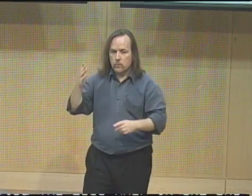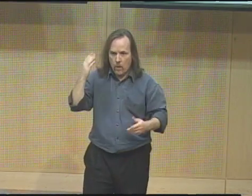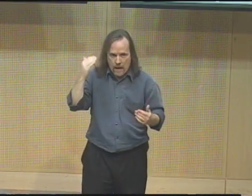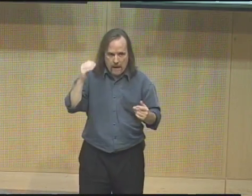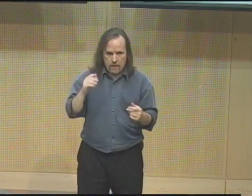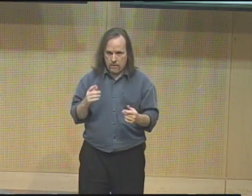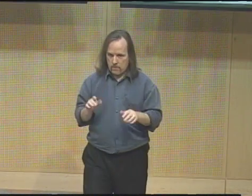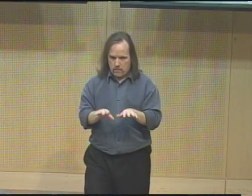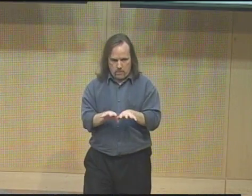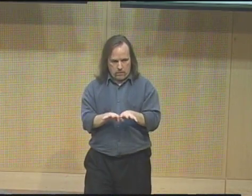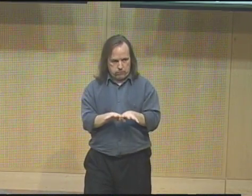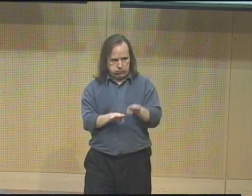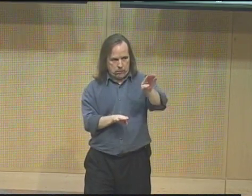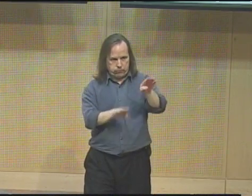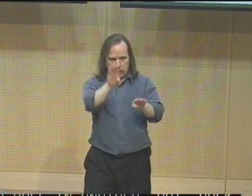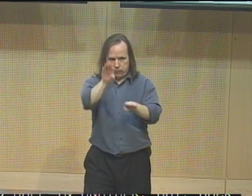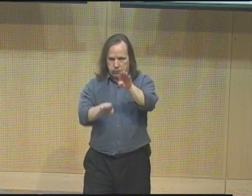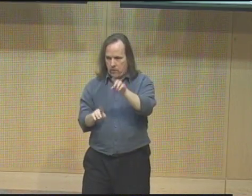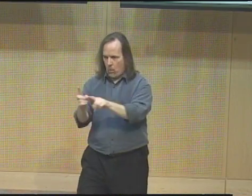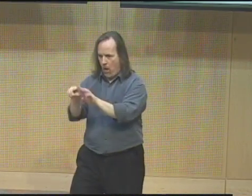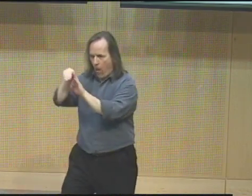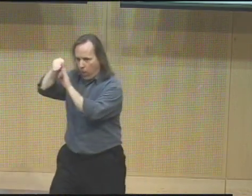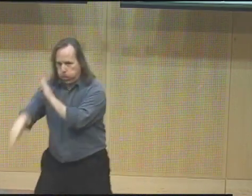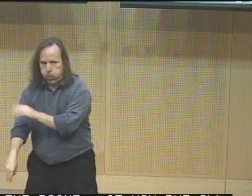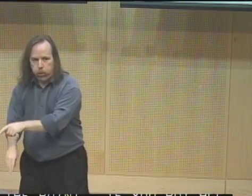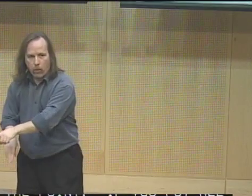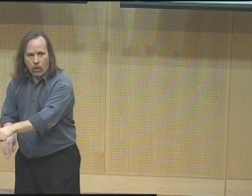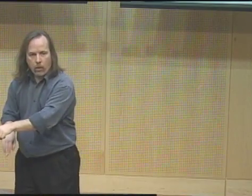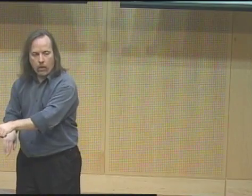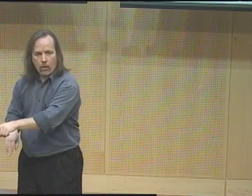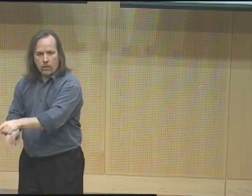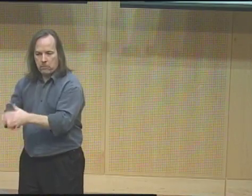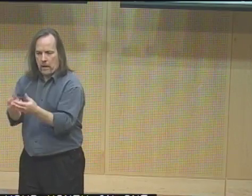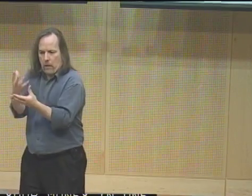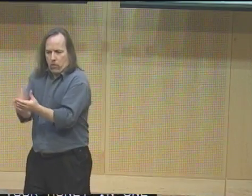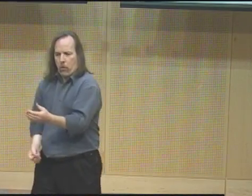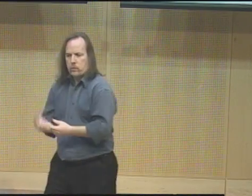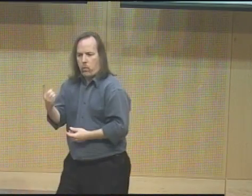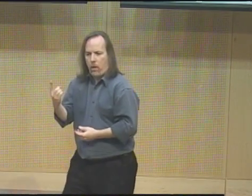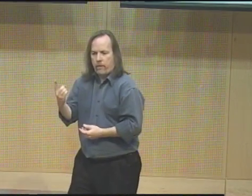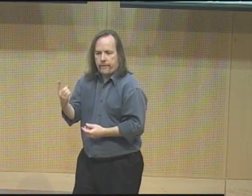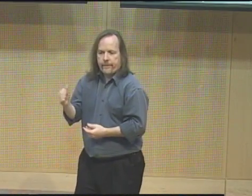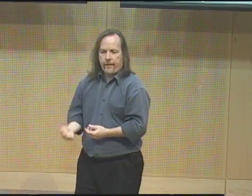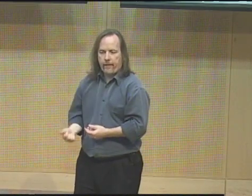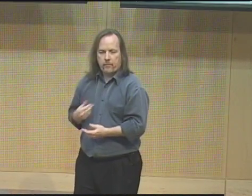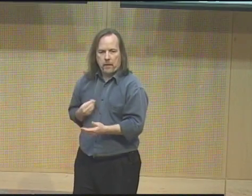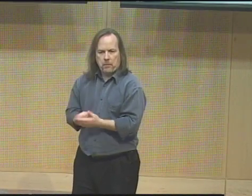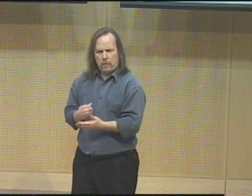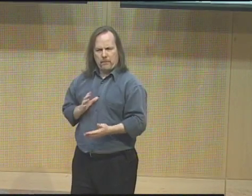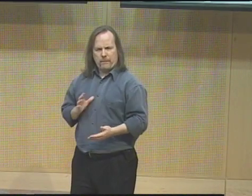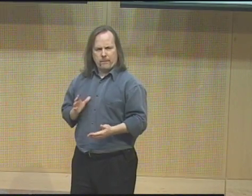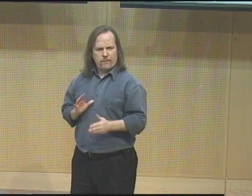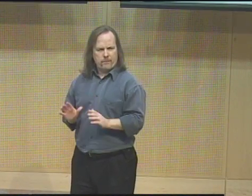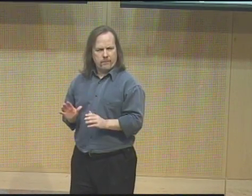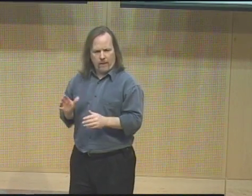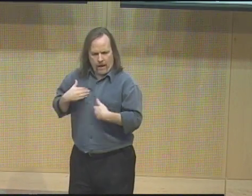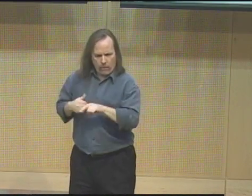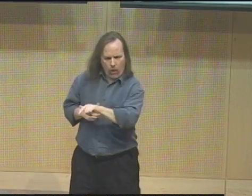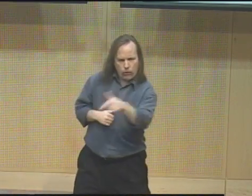diversify. Because some companies' stock prices will be going down while another company's stock price will be going up. So if you